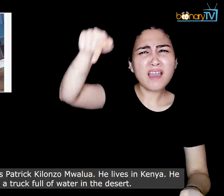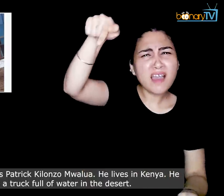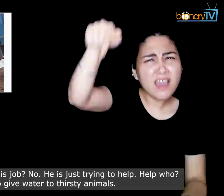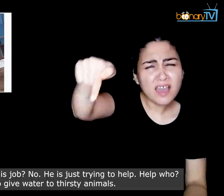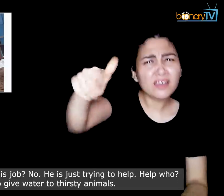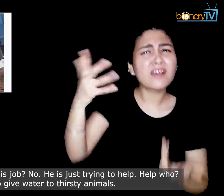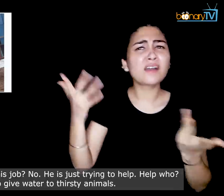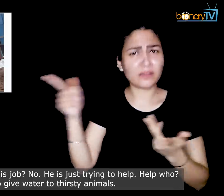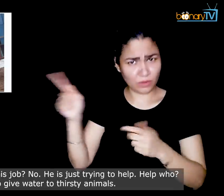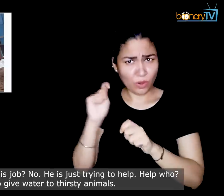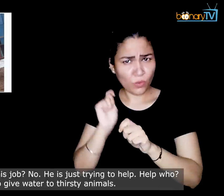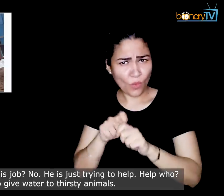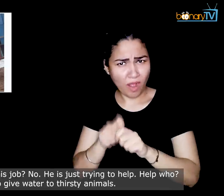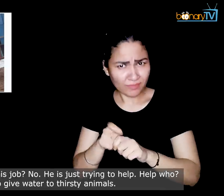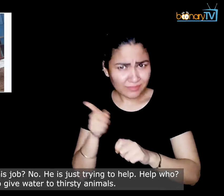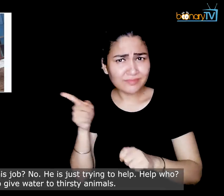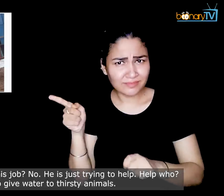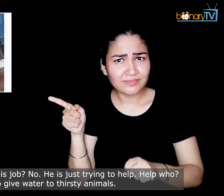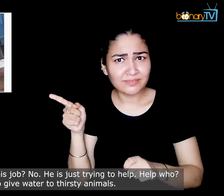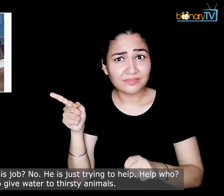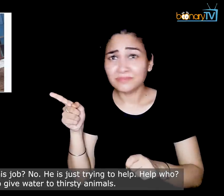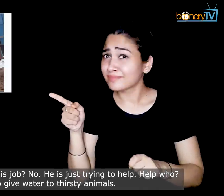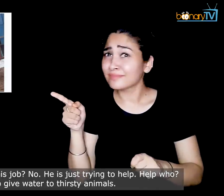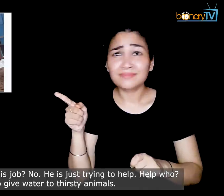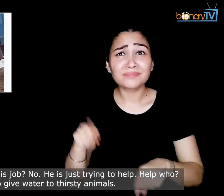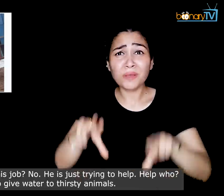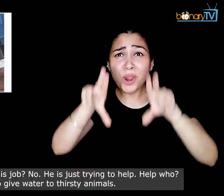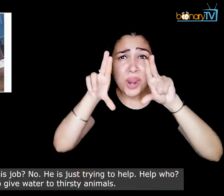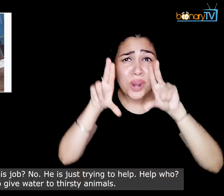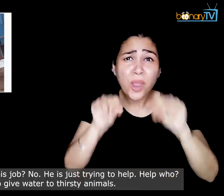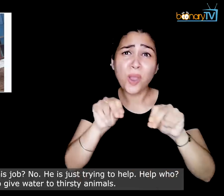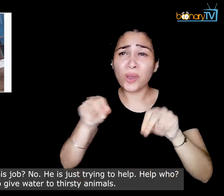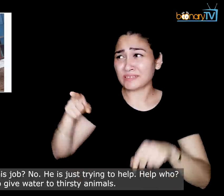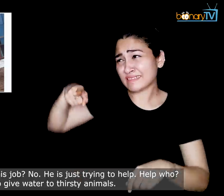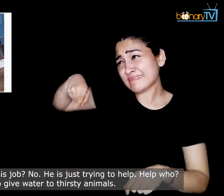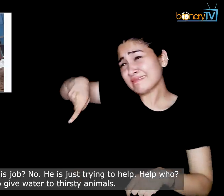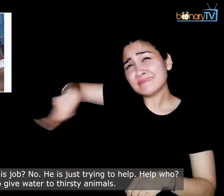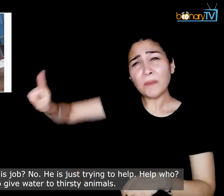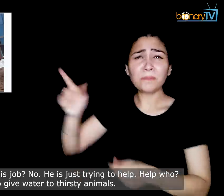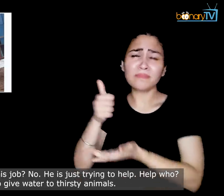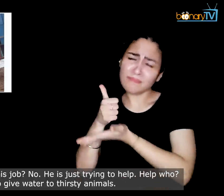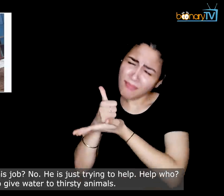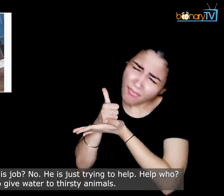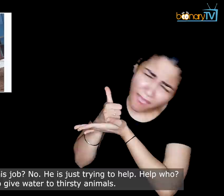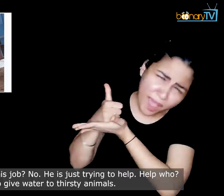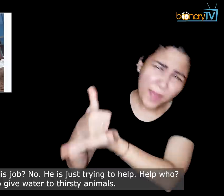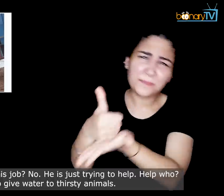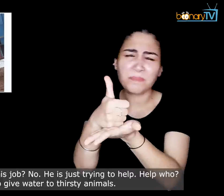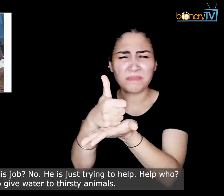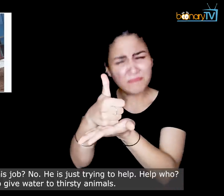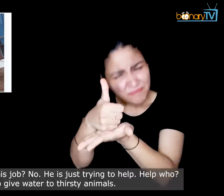But why? Is that his job? No, he is just trying to help.